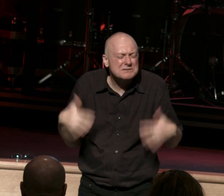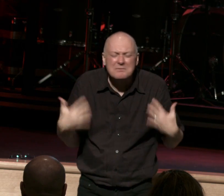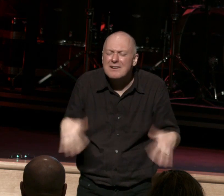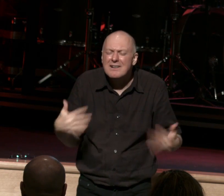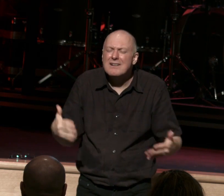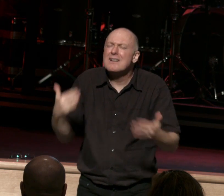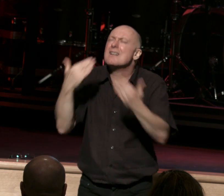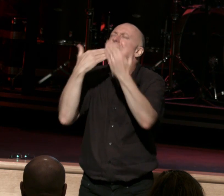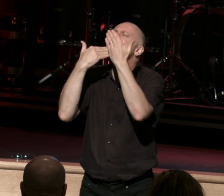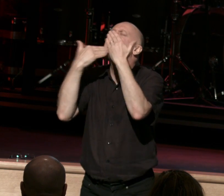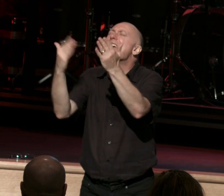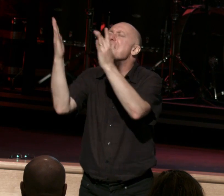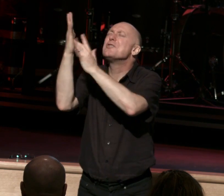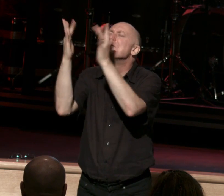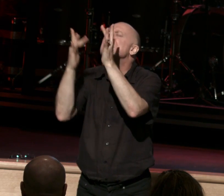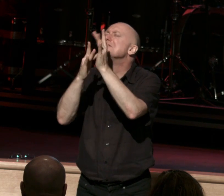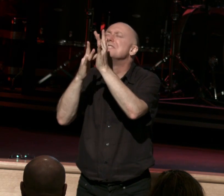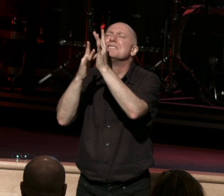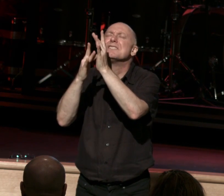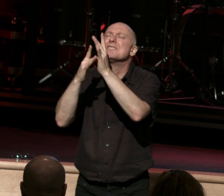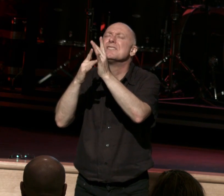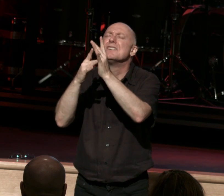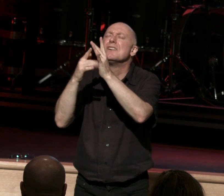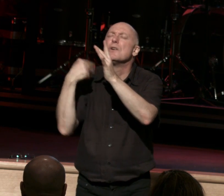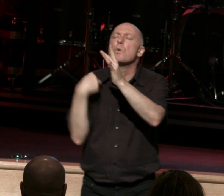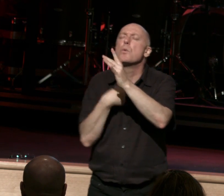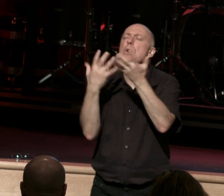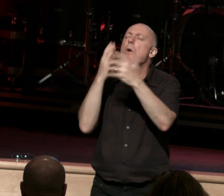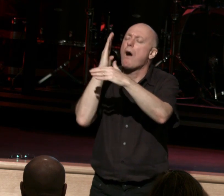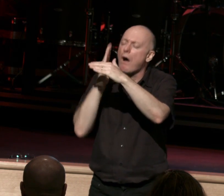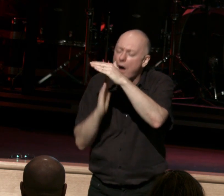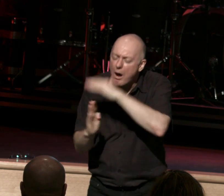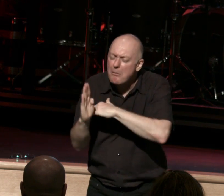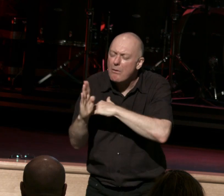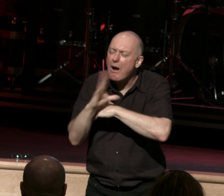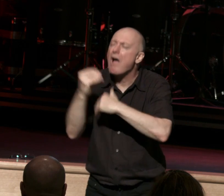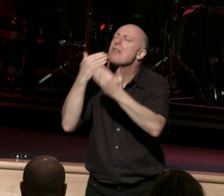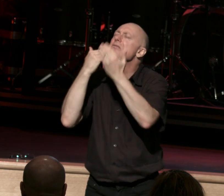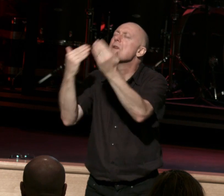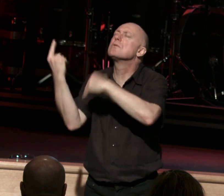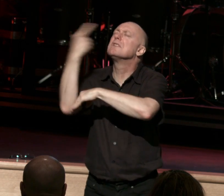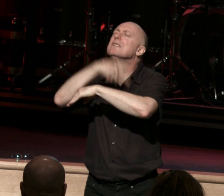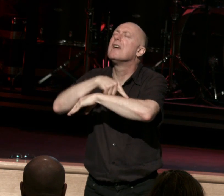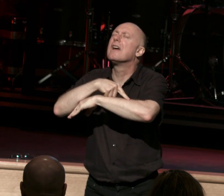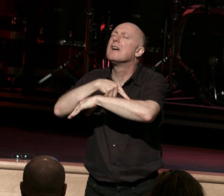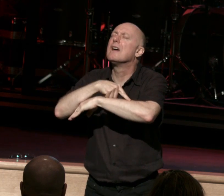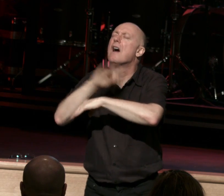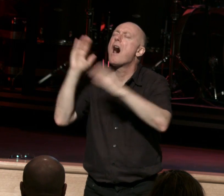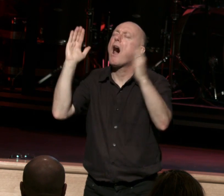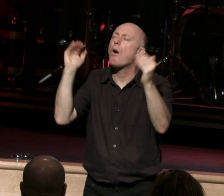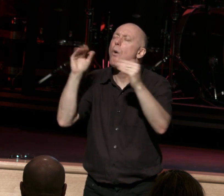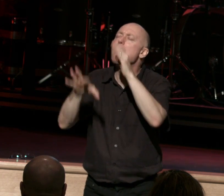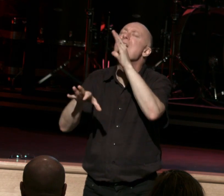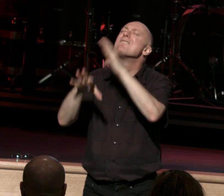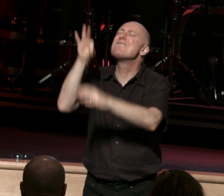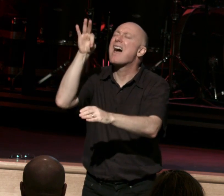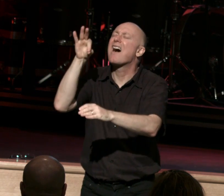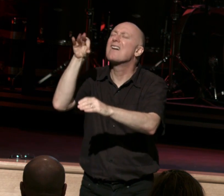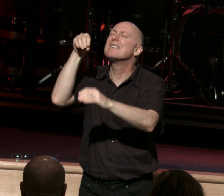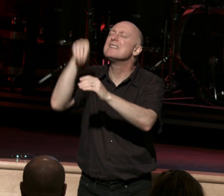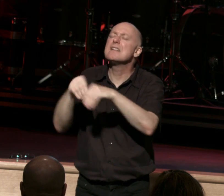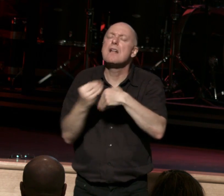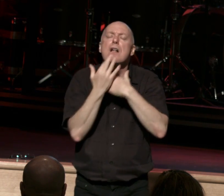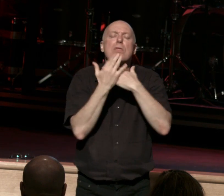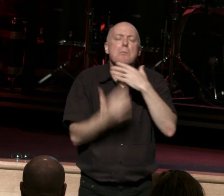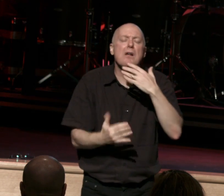Awesome. Thank you, Jesus. Would we be so humble and so grateful today again? Our hope is